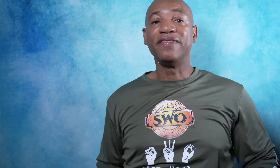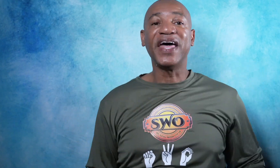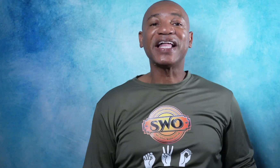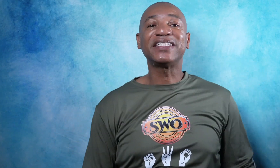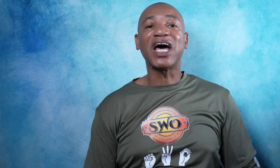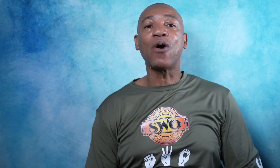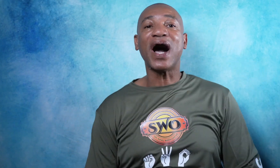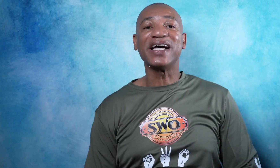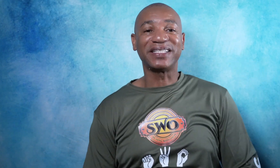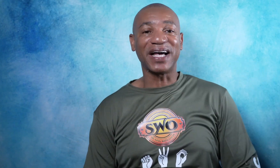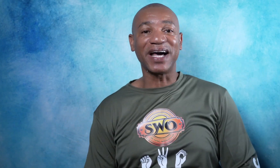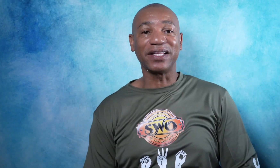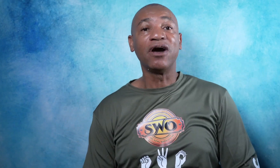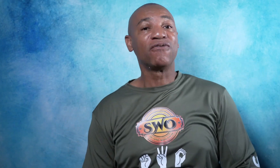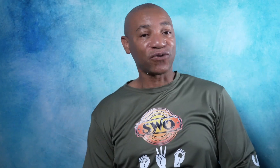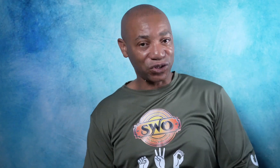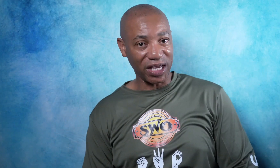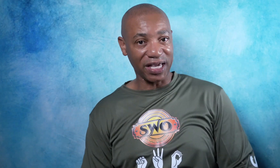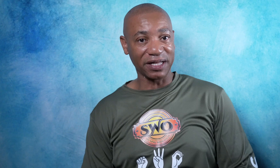That is how I sign forsaken.